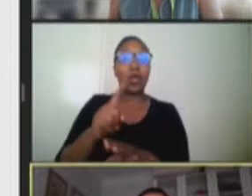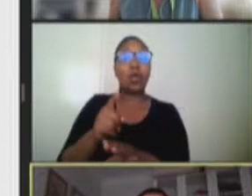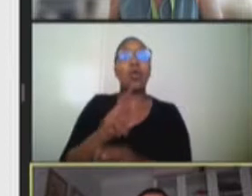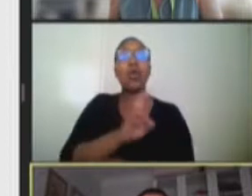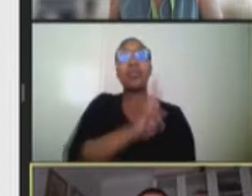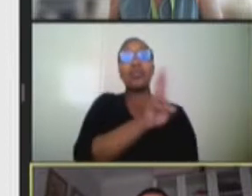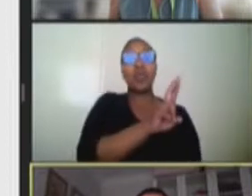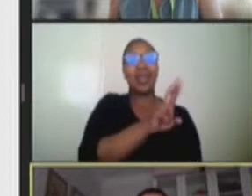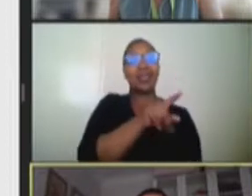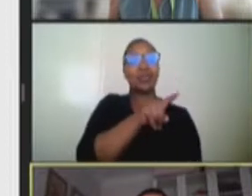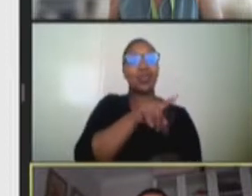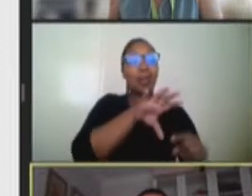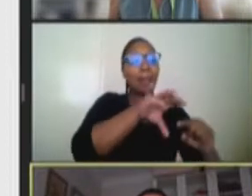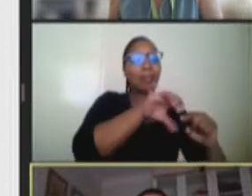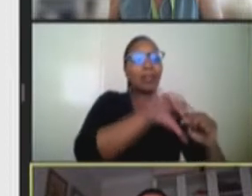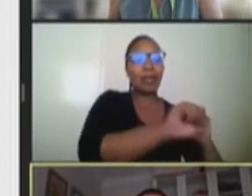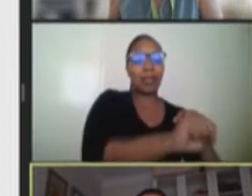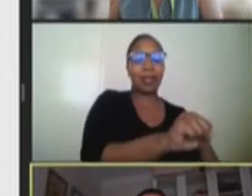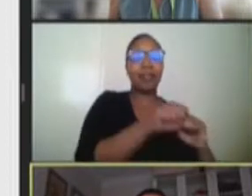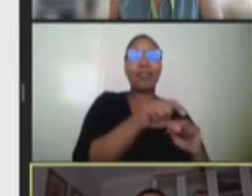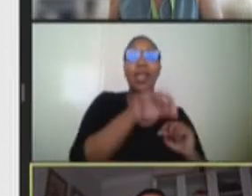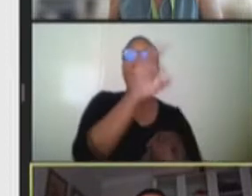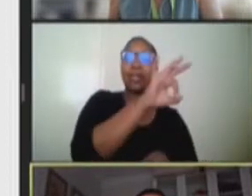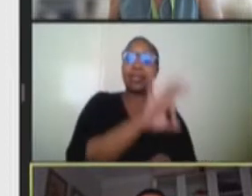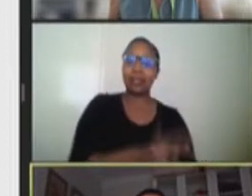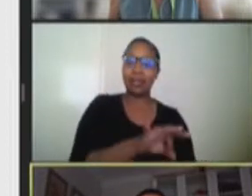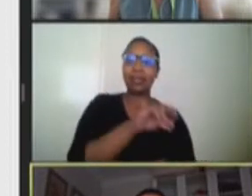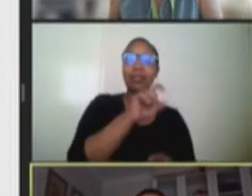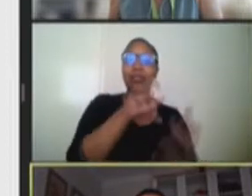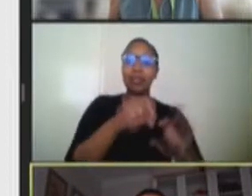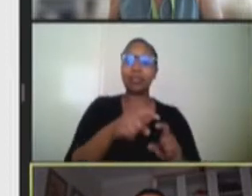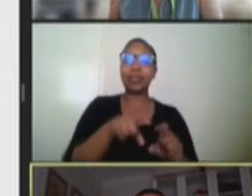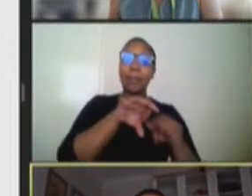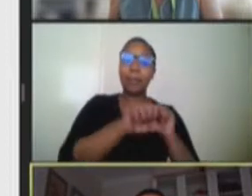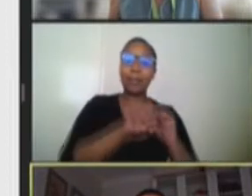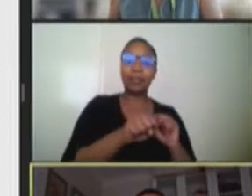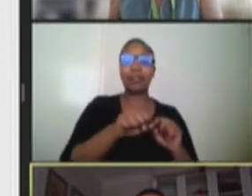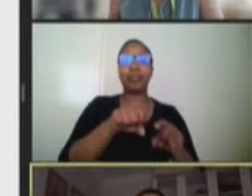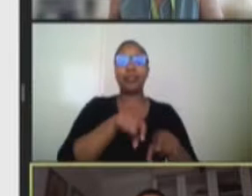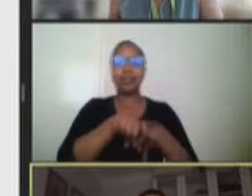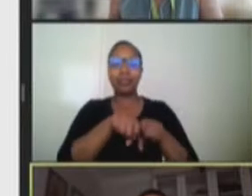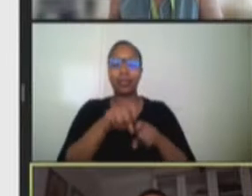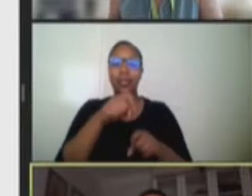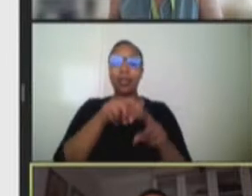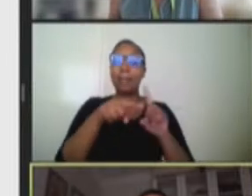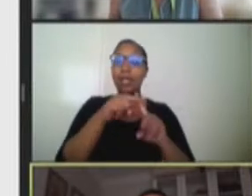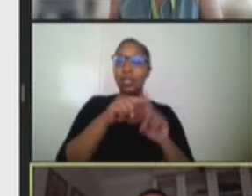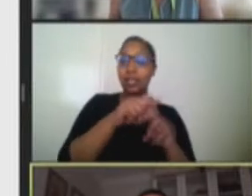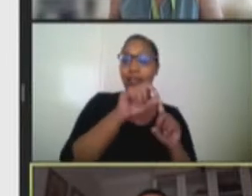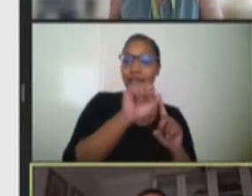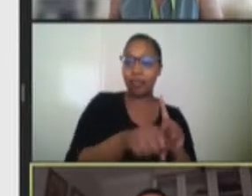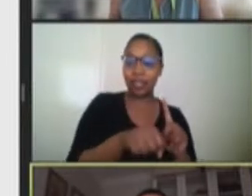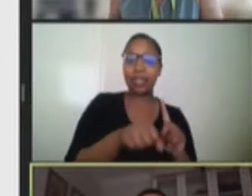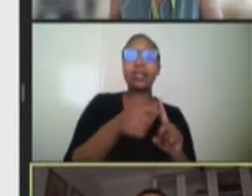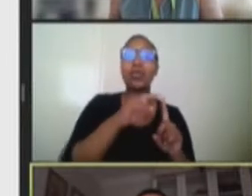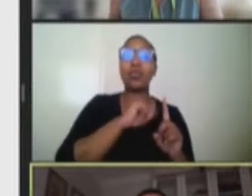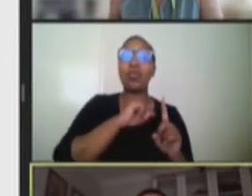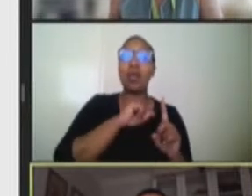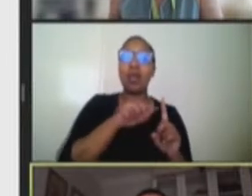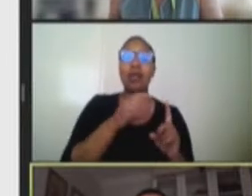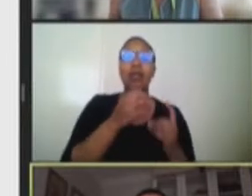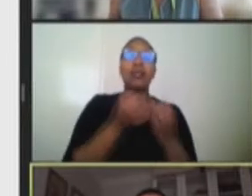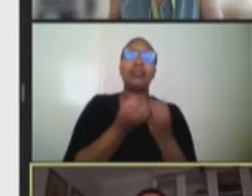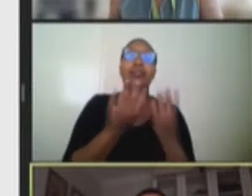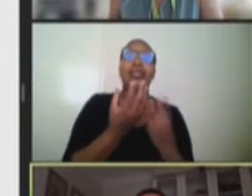cases that are admitted, and usually during the peaks of the waves, a lower proportion of cases are admitted because only the very sick